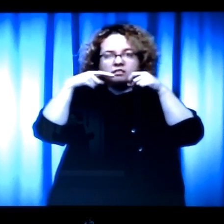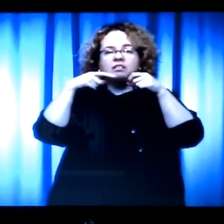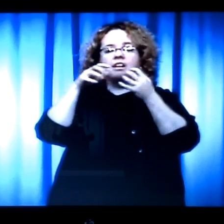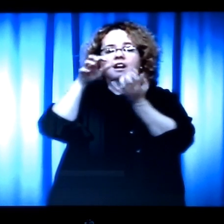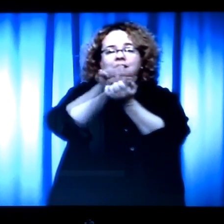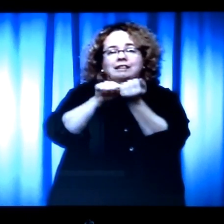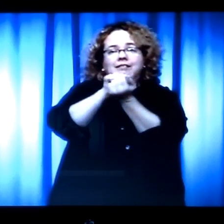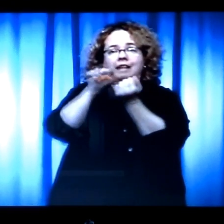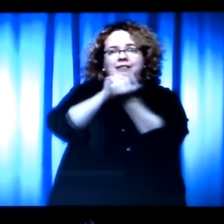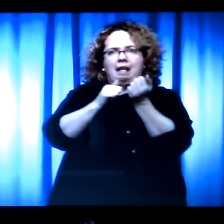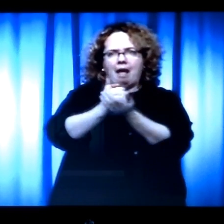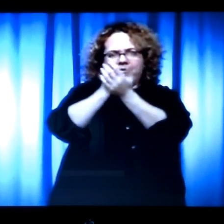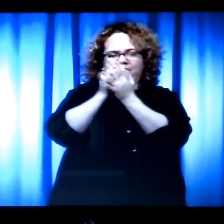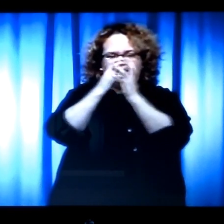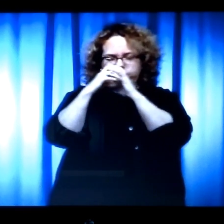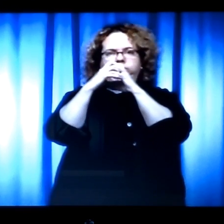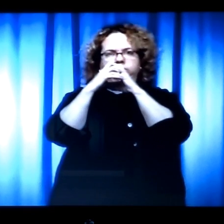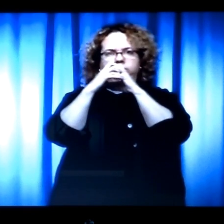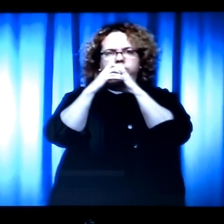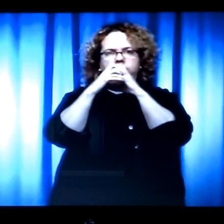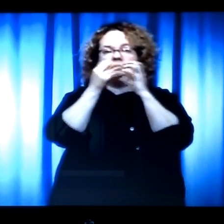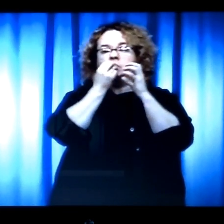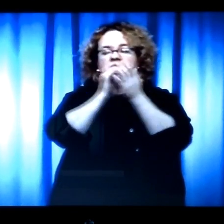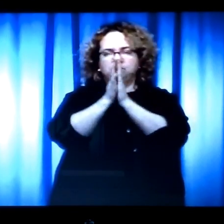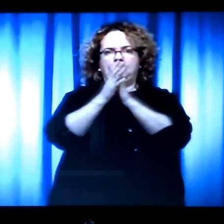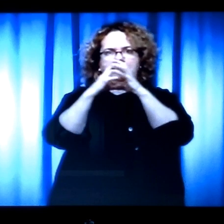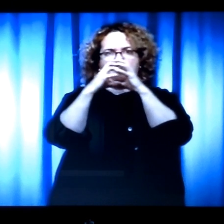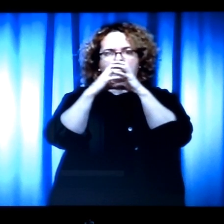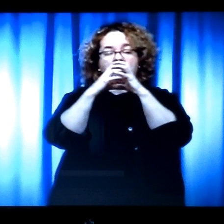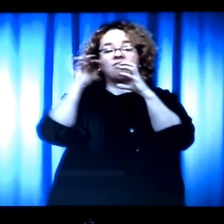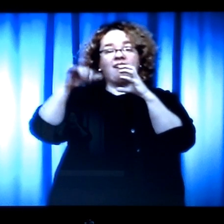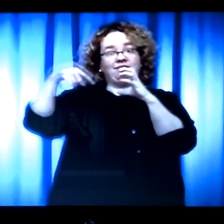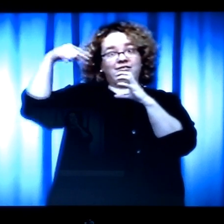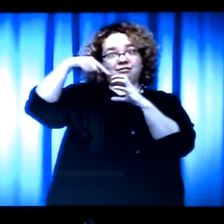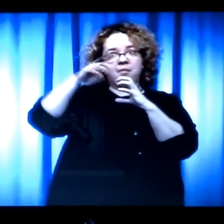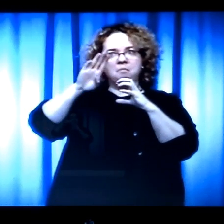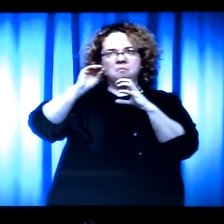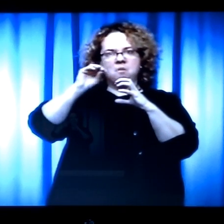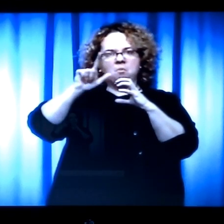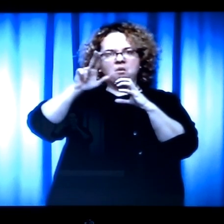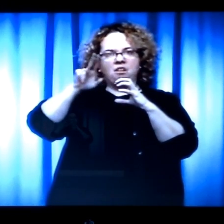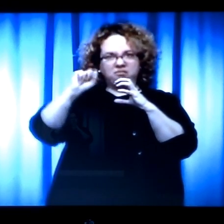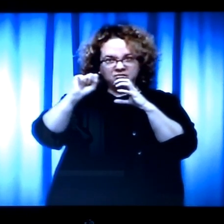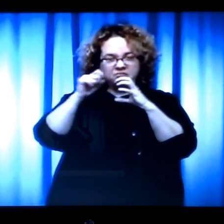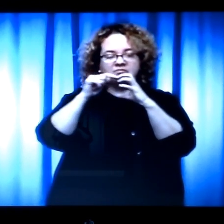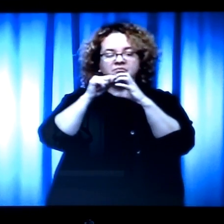And your mouth starts putting the food into sugars using saliva.